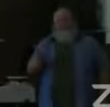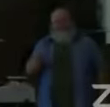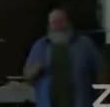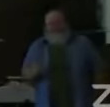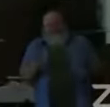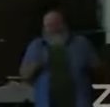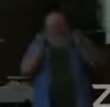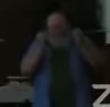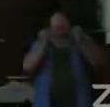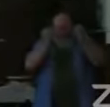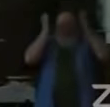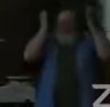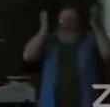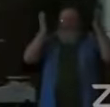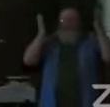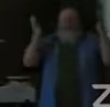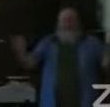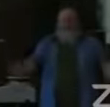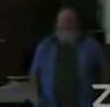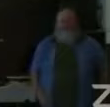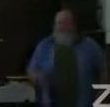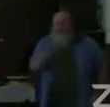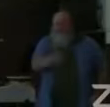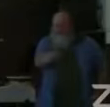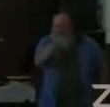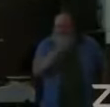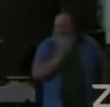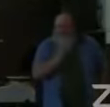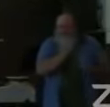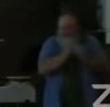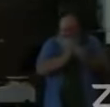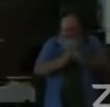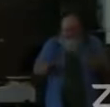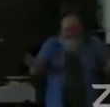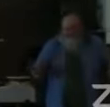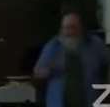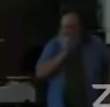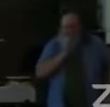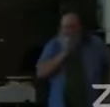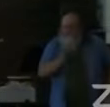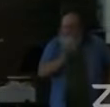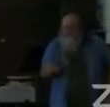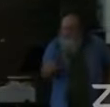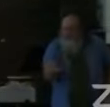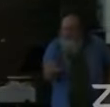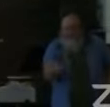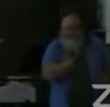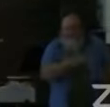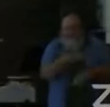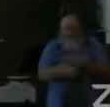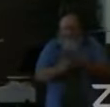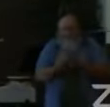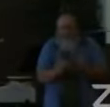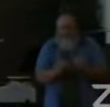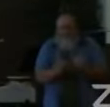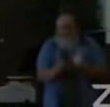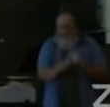blows your mind. God's peace can be there even in your most difficult time.